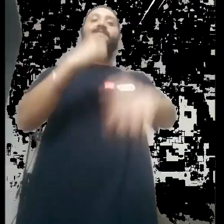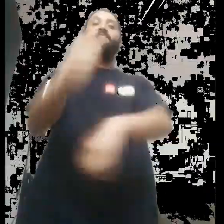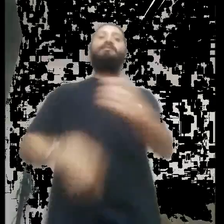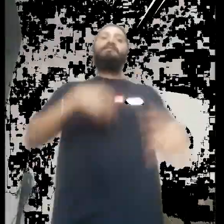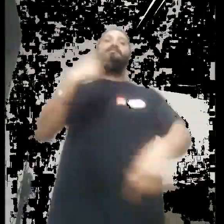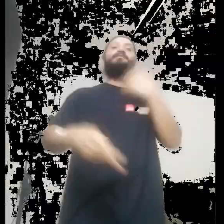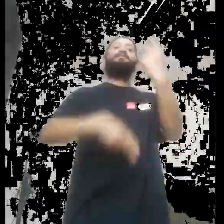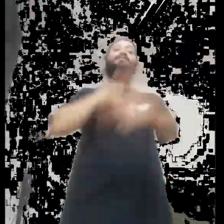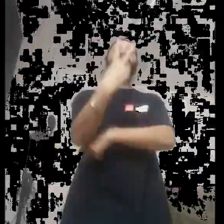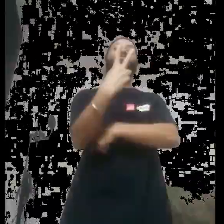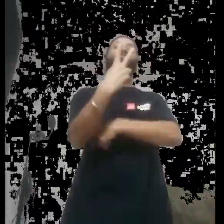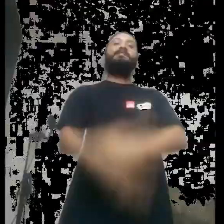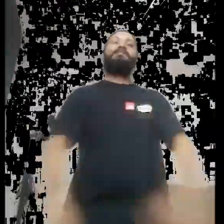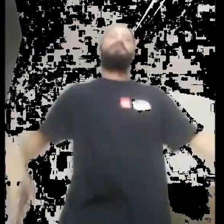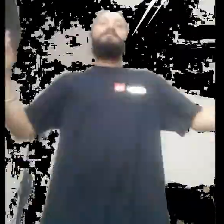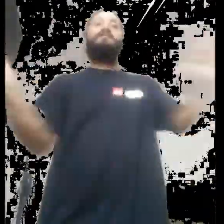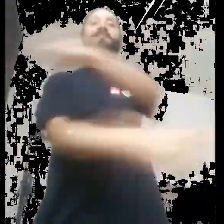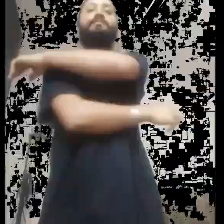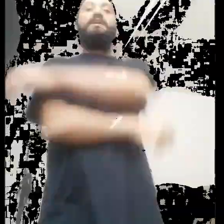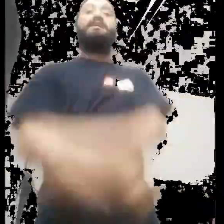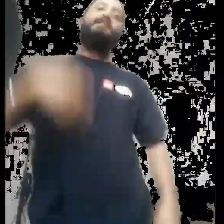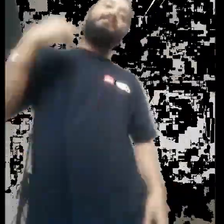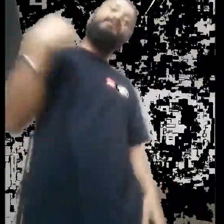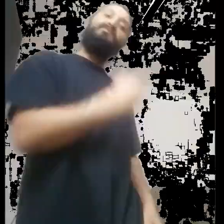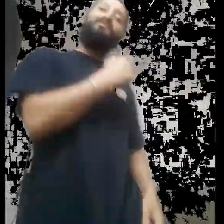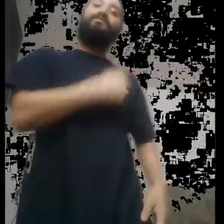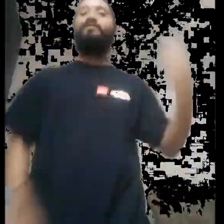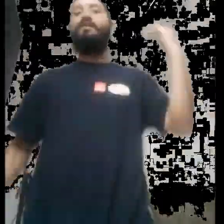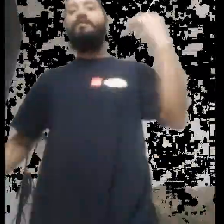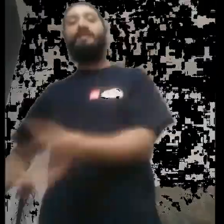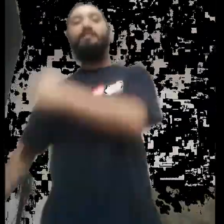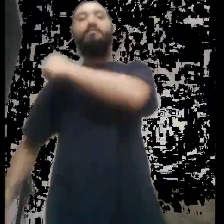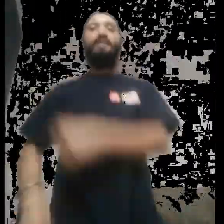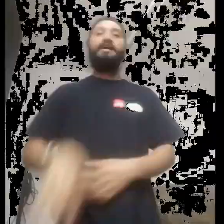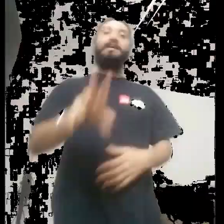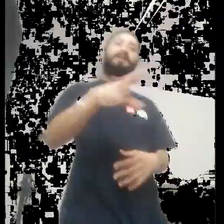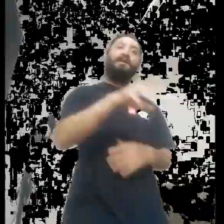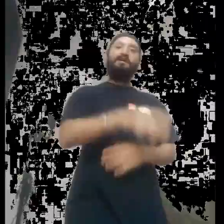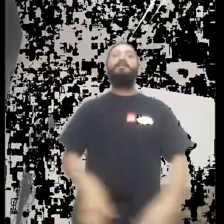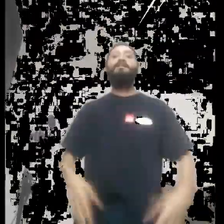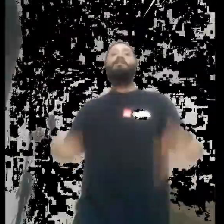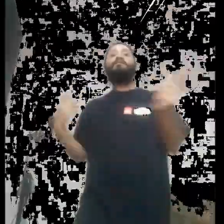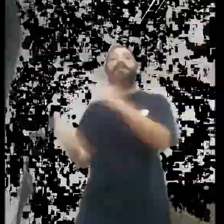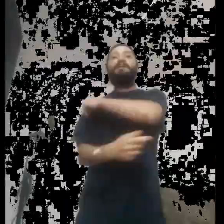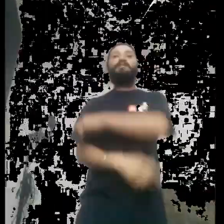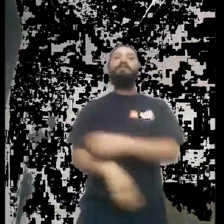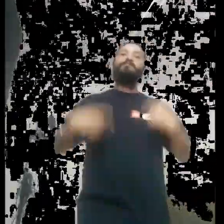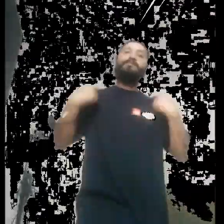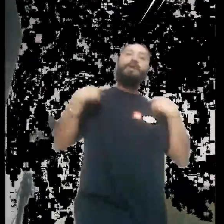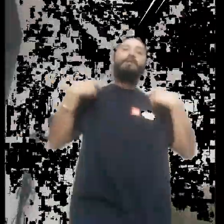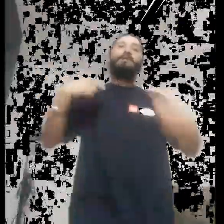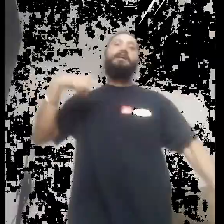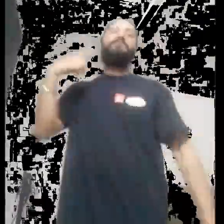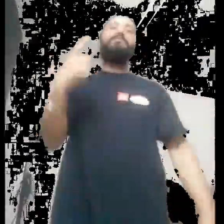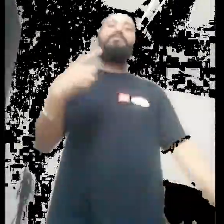sing, sing is the king. My love, do you want tell me Hannah? That love I have, you are